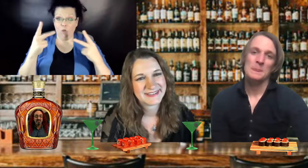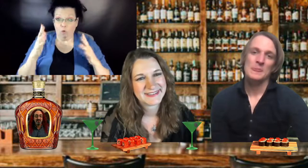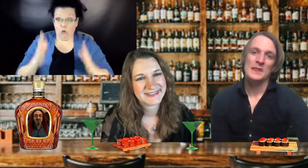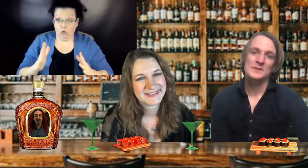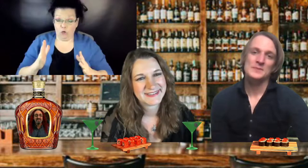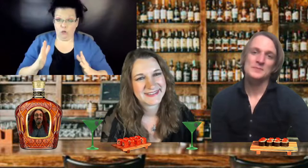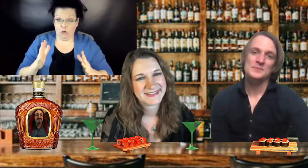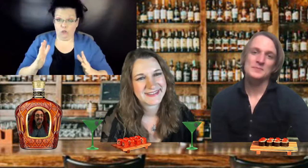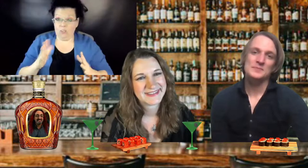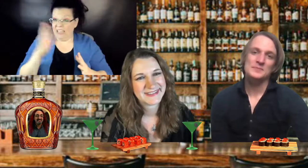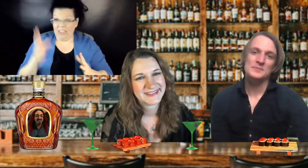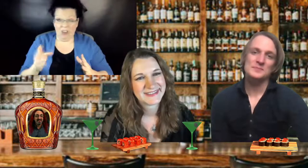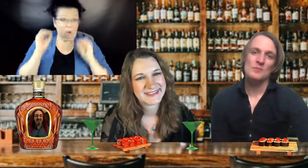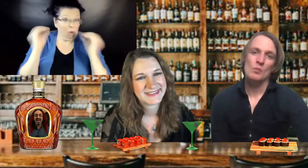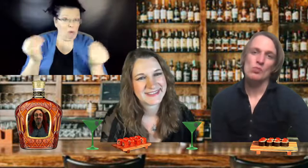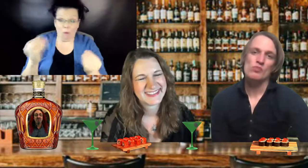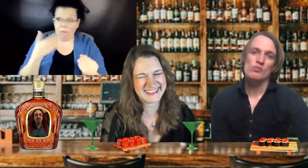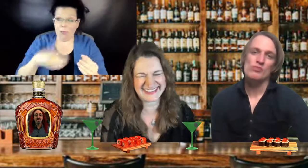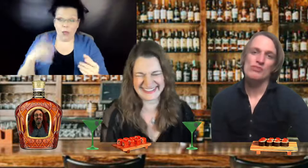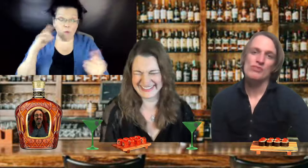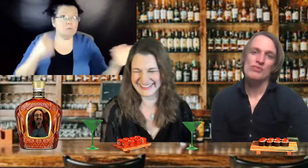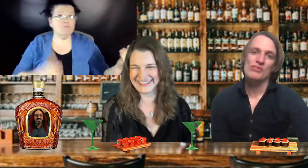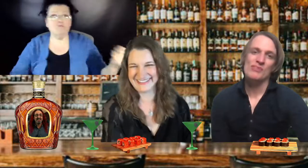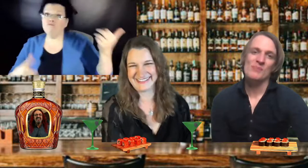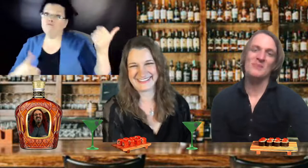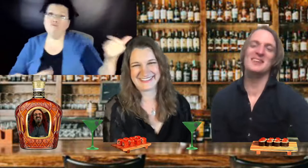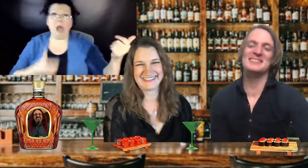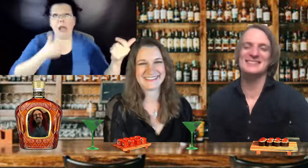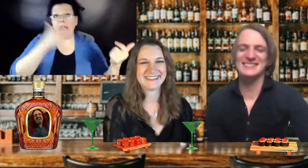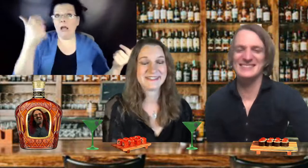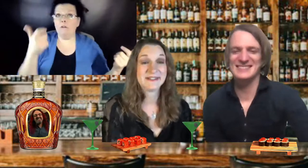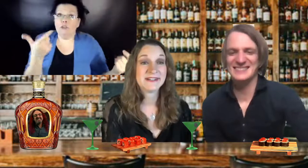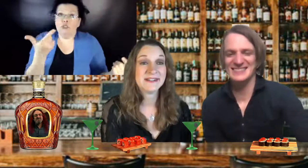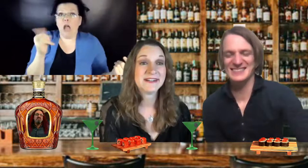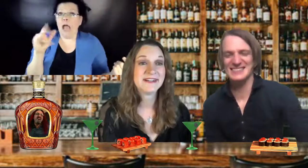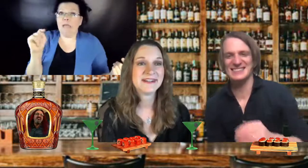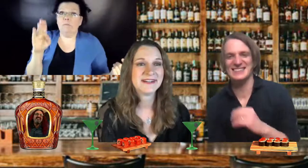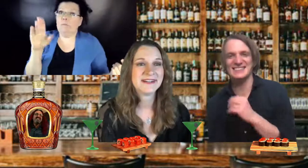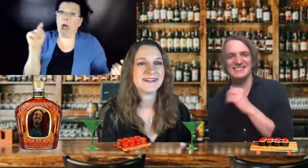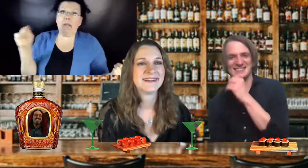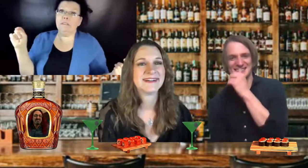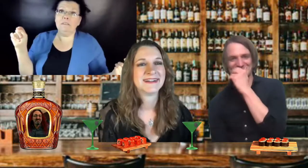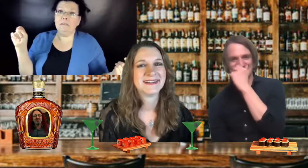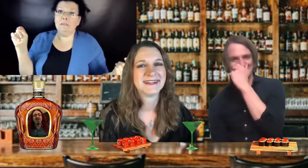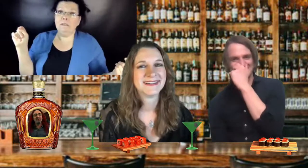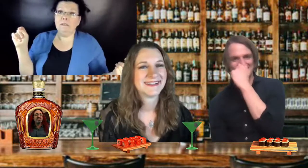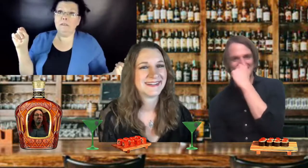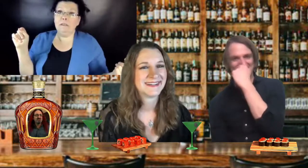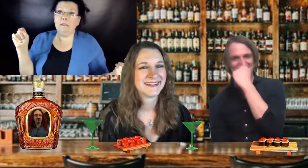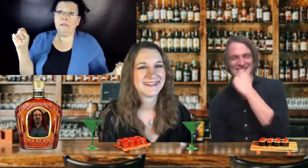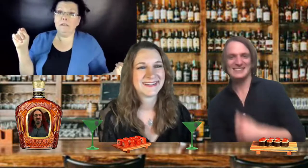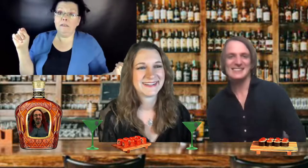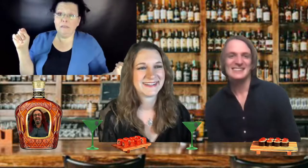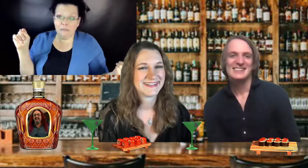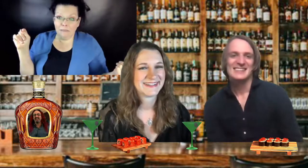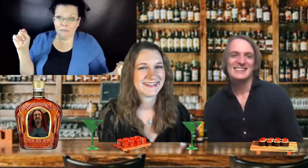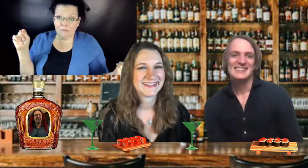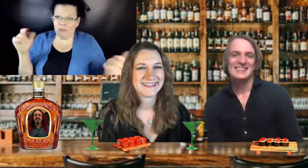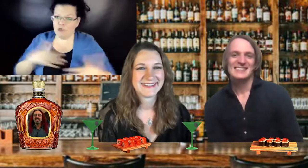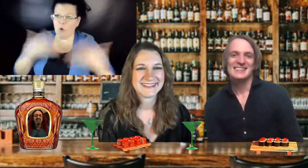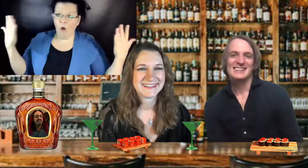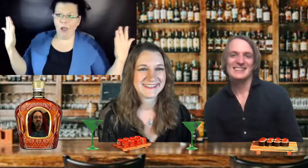me say any bad words, see me dancing around and out of nowhere I yell, "Giant butt!" with all of this joy.